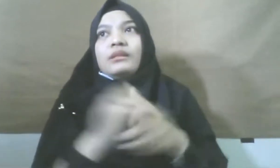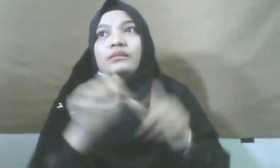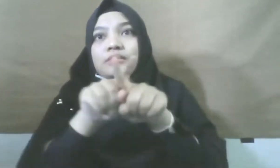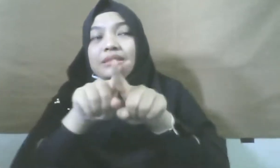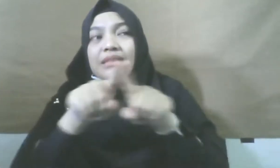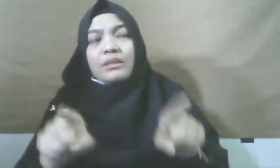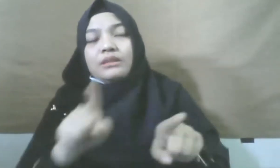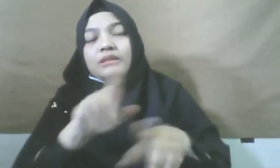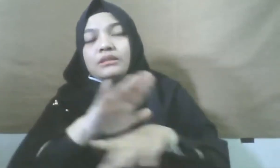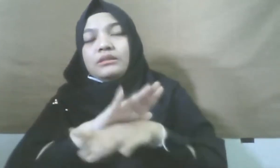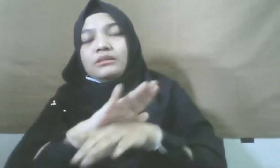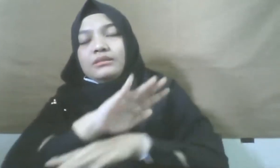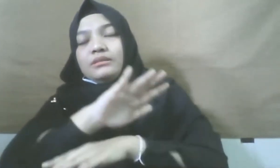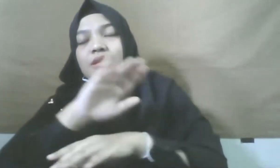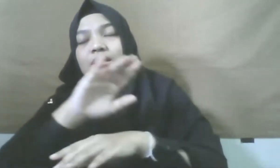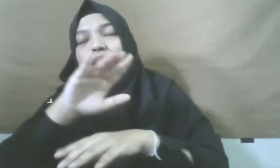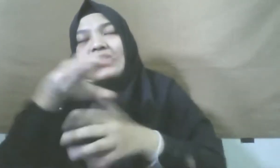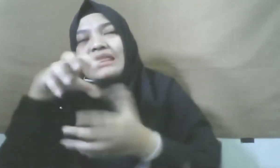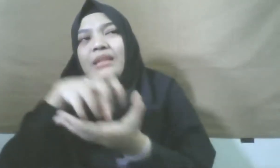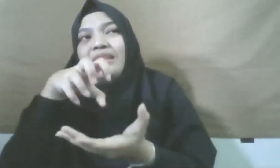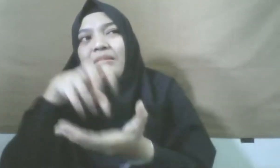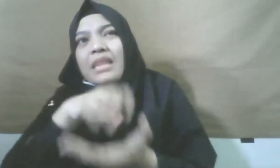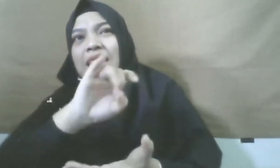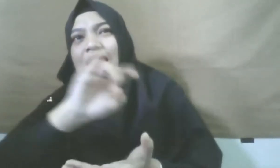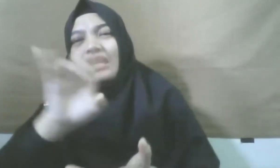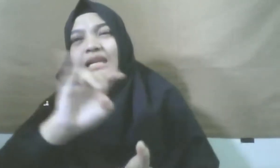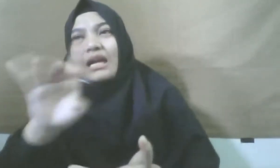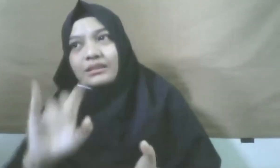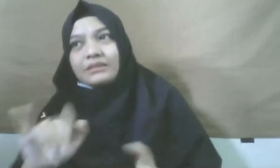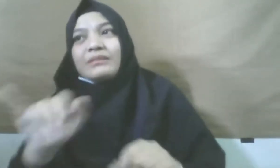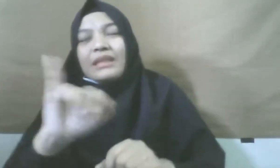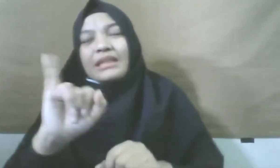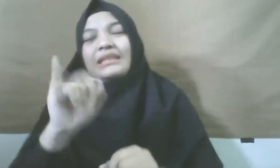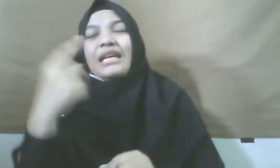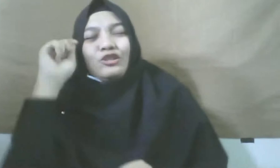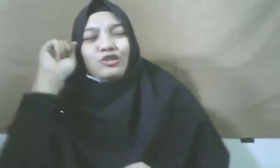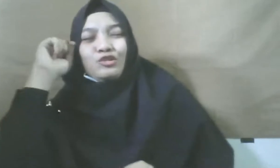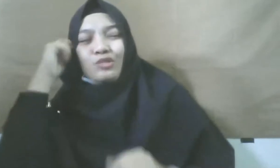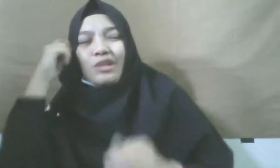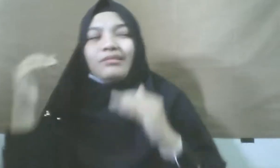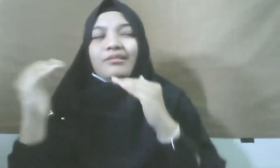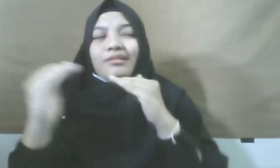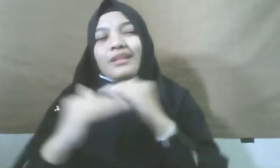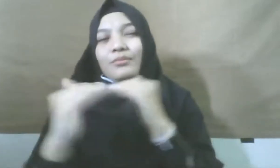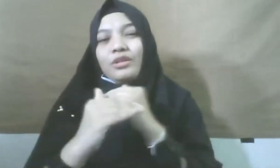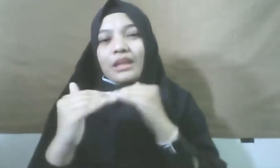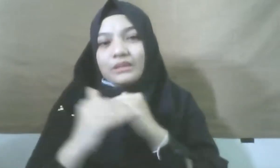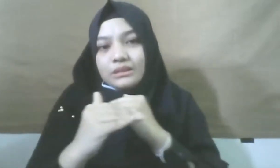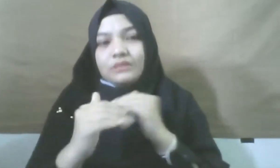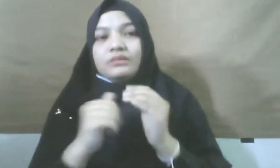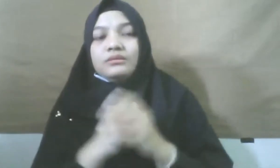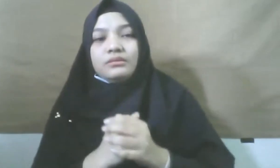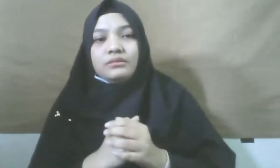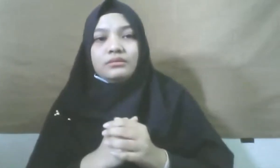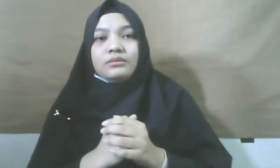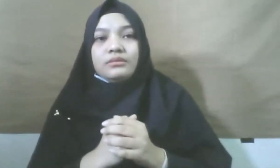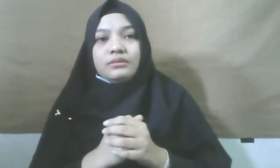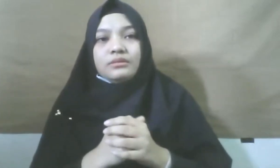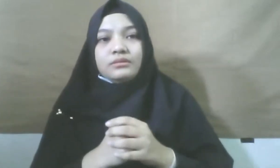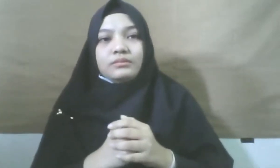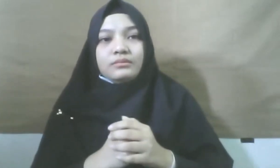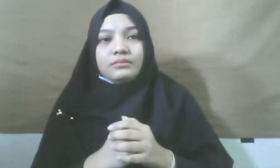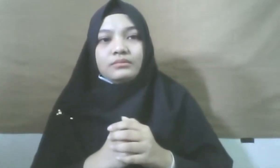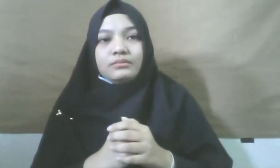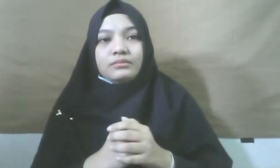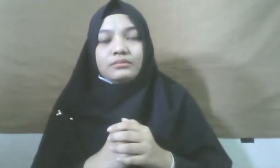will also be pulled out of other areas. Child, infant mortality, maternal mortality, for instance, are also going to